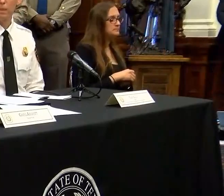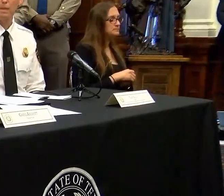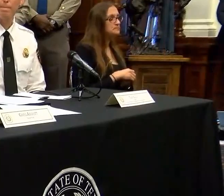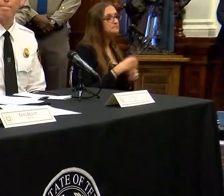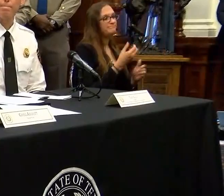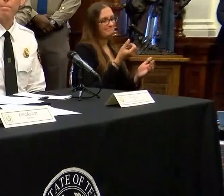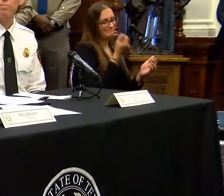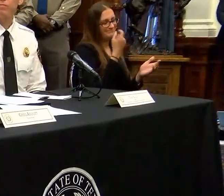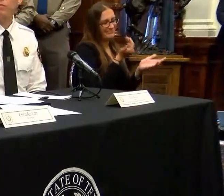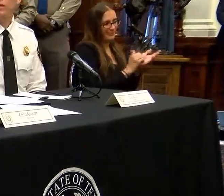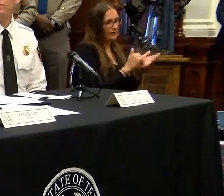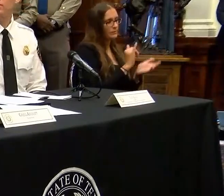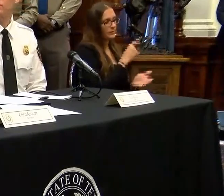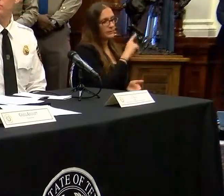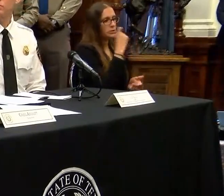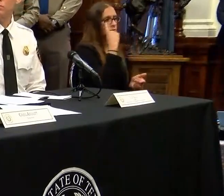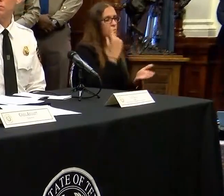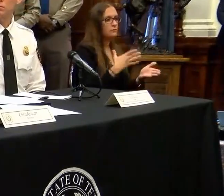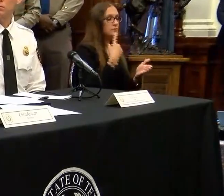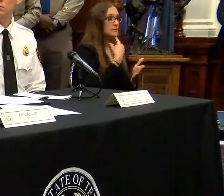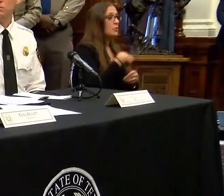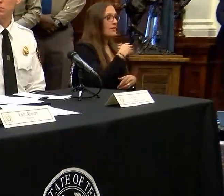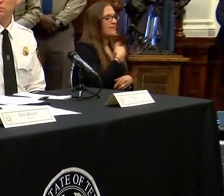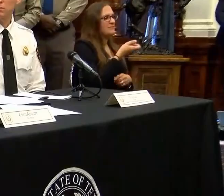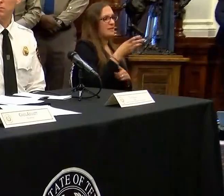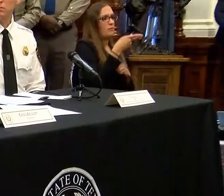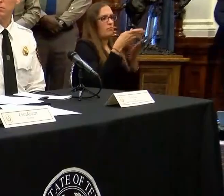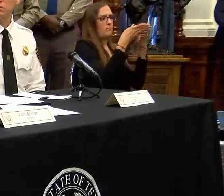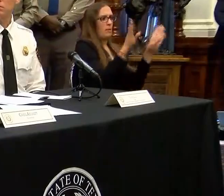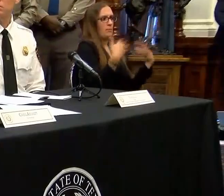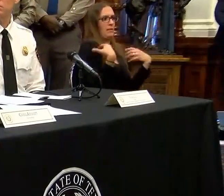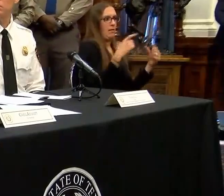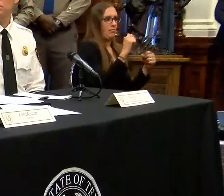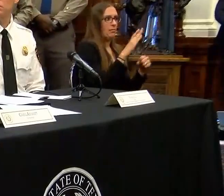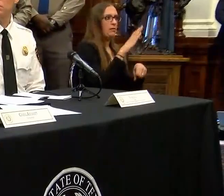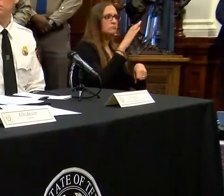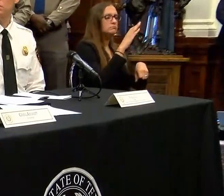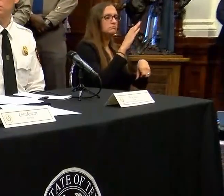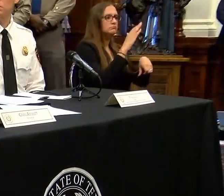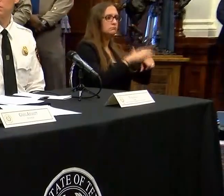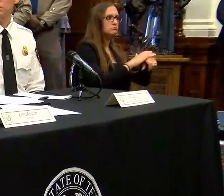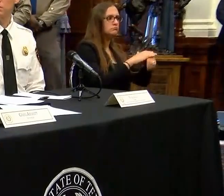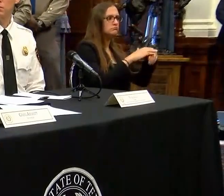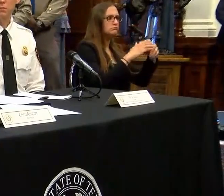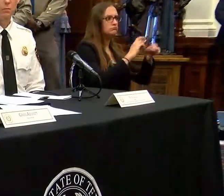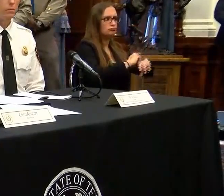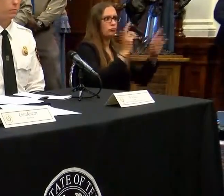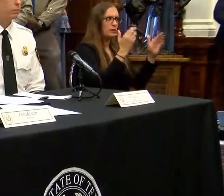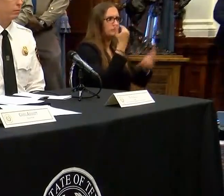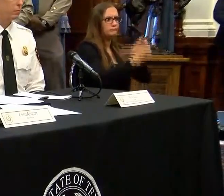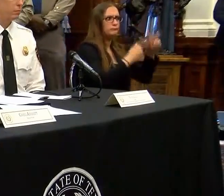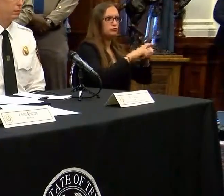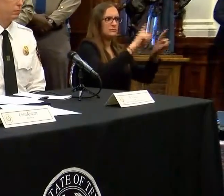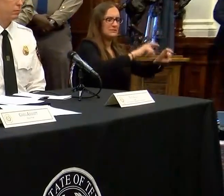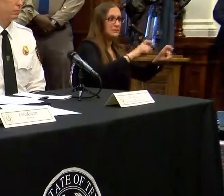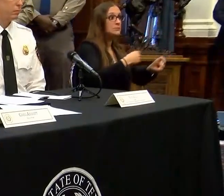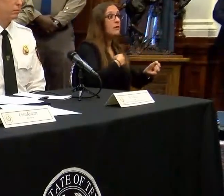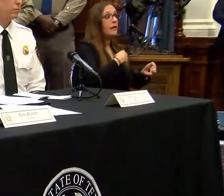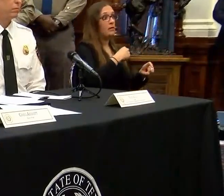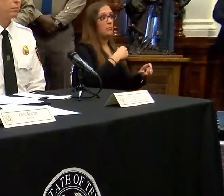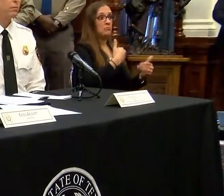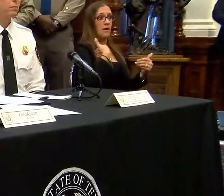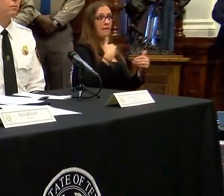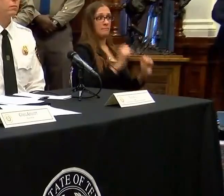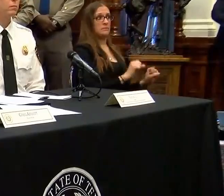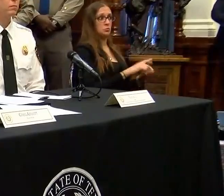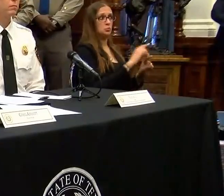the governor said, we have several public health labs in the state that are online and able to do testing. Currently, we believe the capacity to do